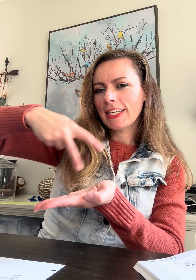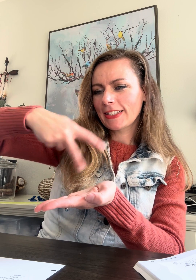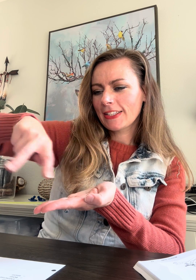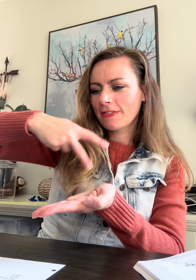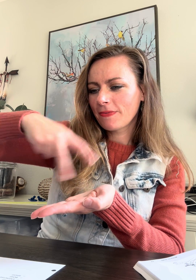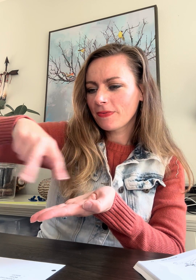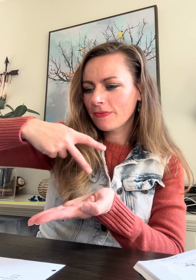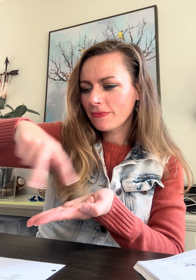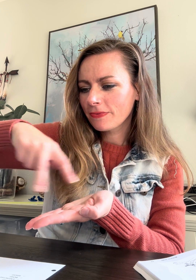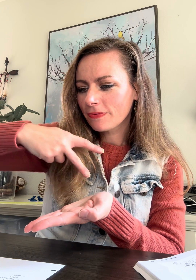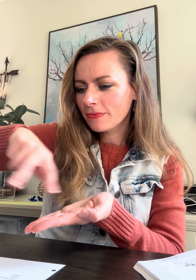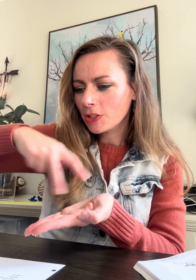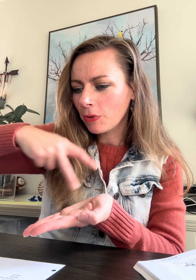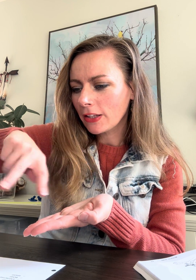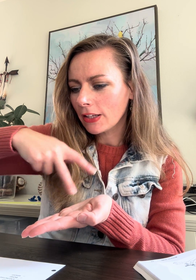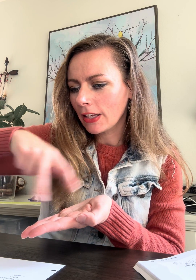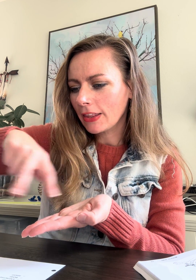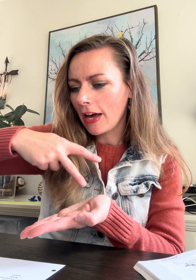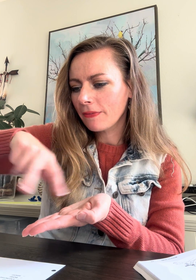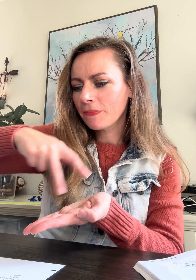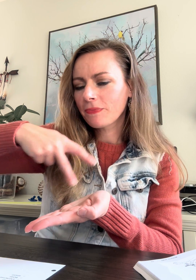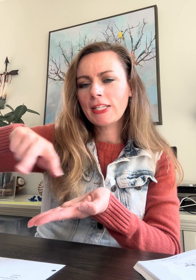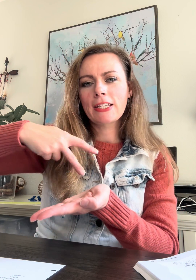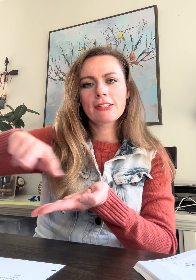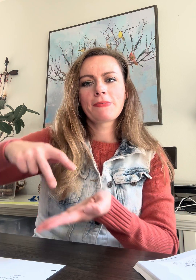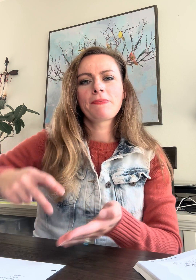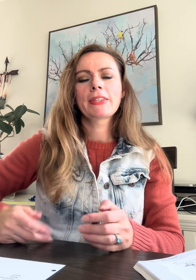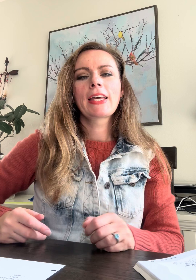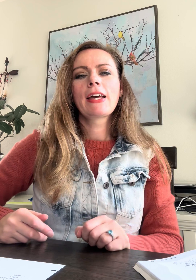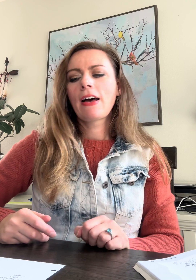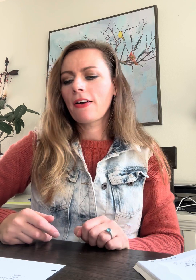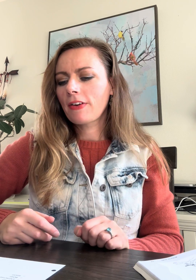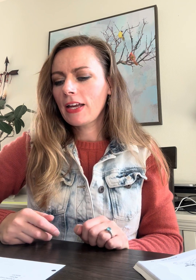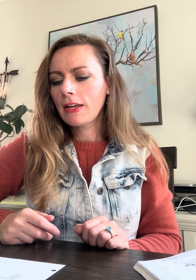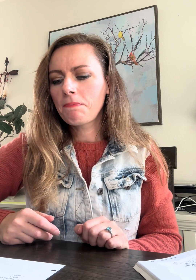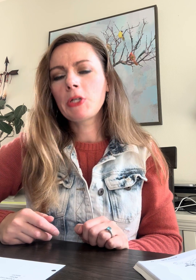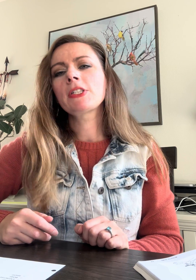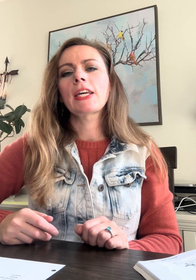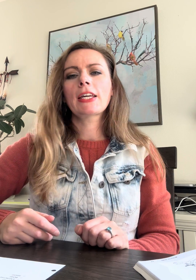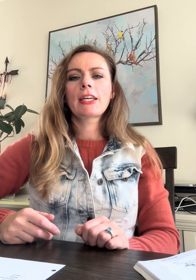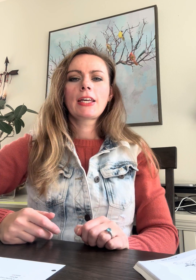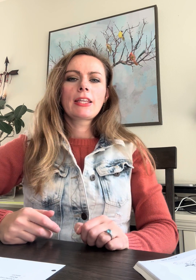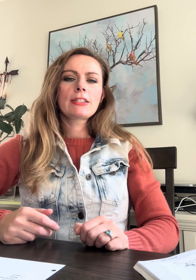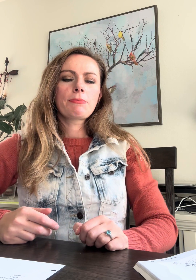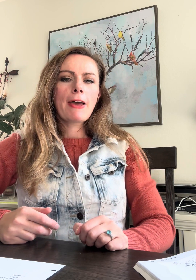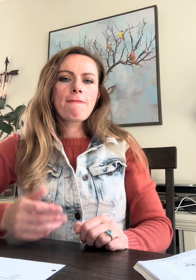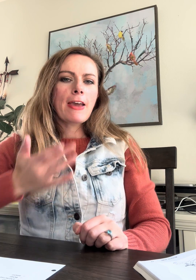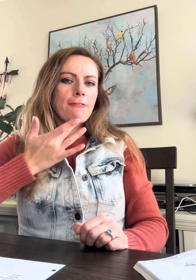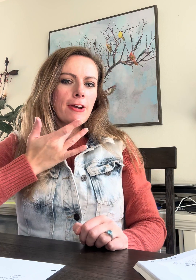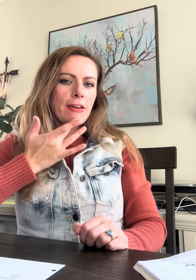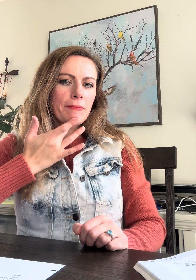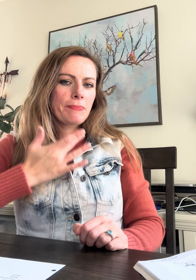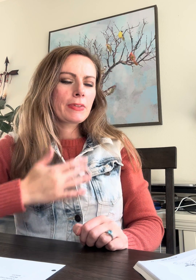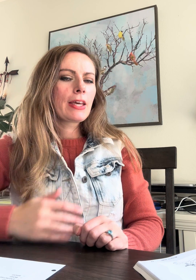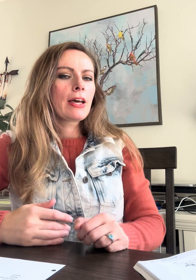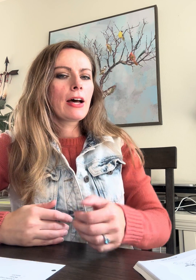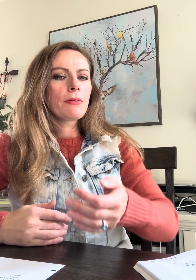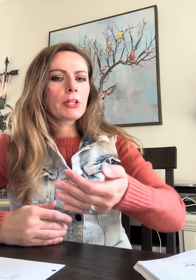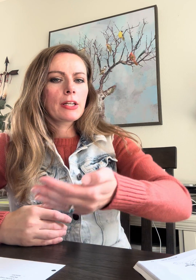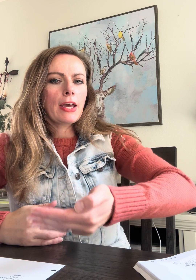Dance. So wiggle it like that. Dance. All right, and music, this is my favorite. You're gonna